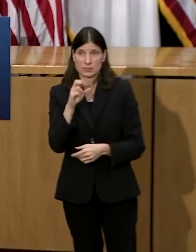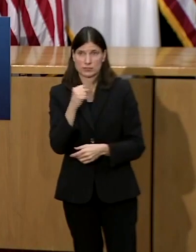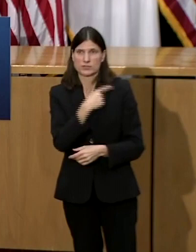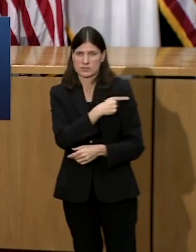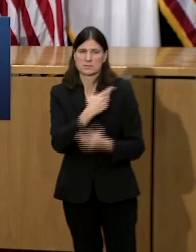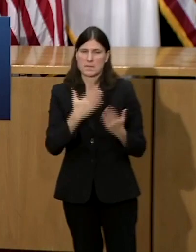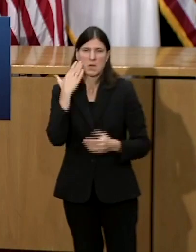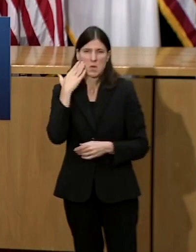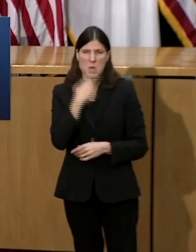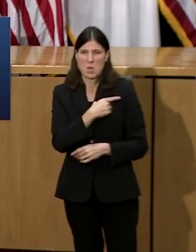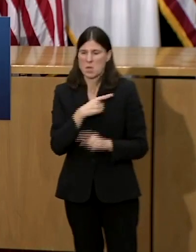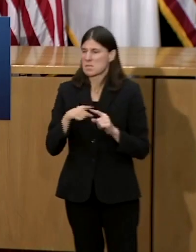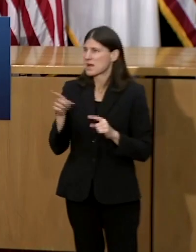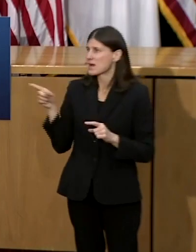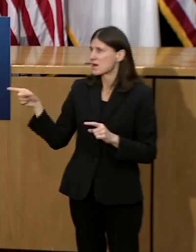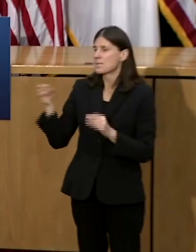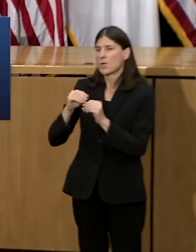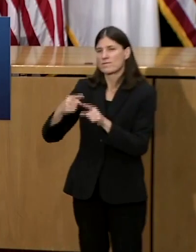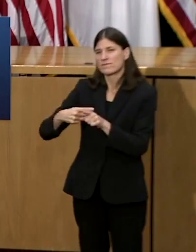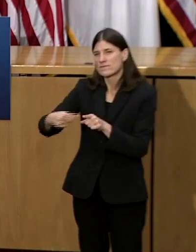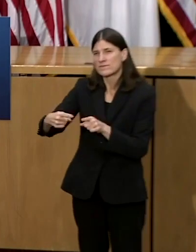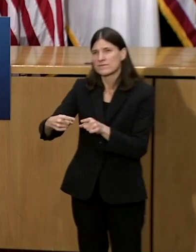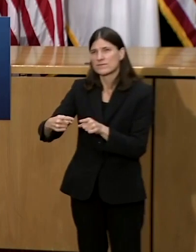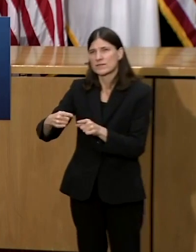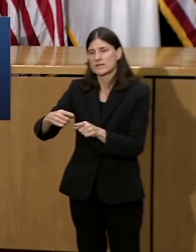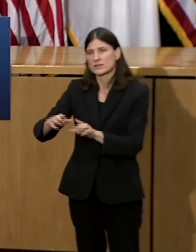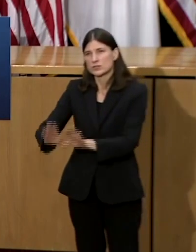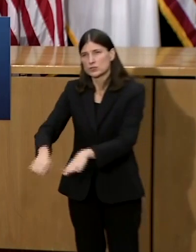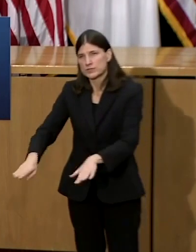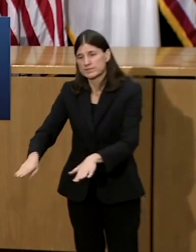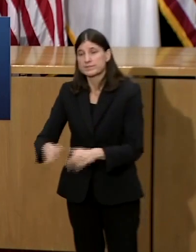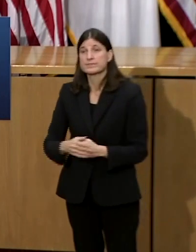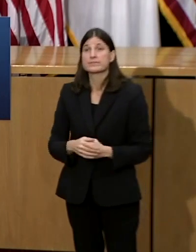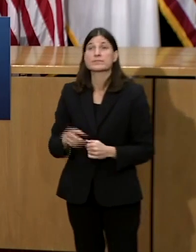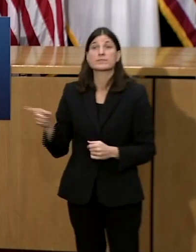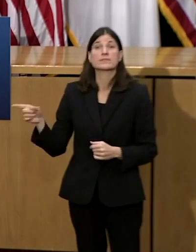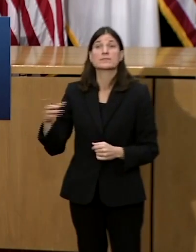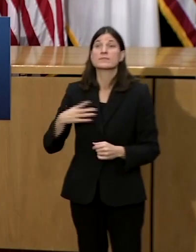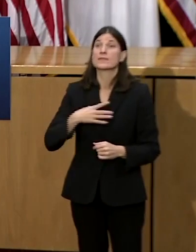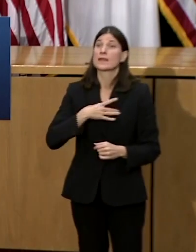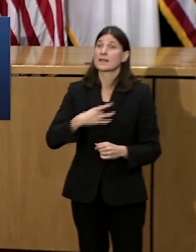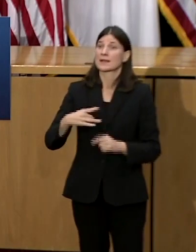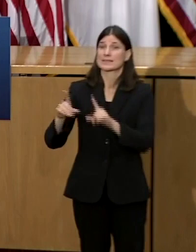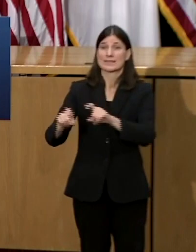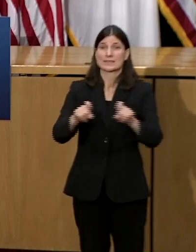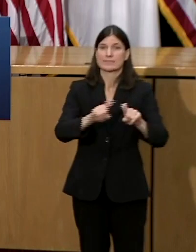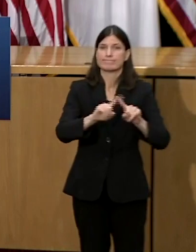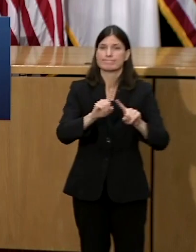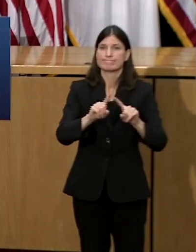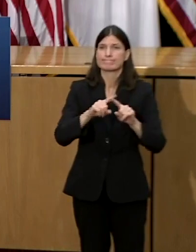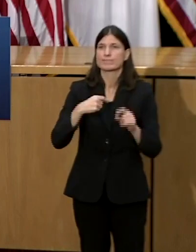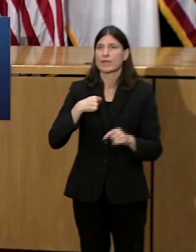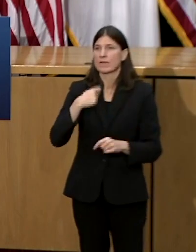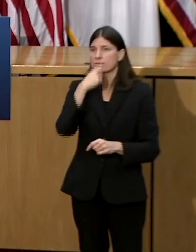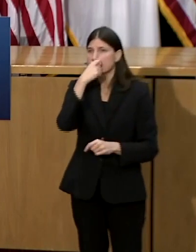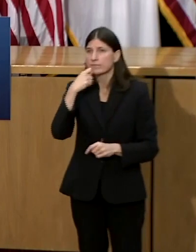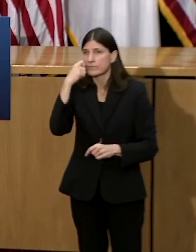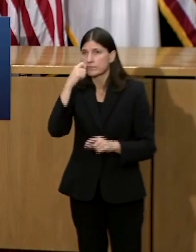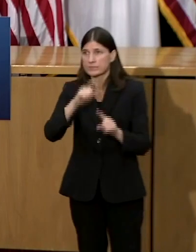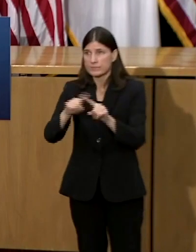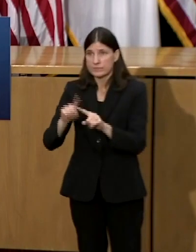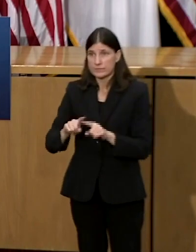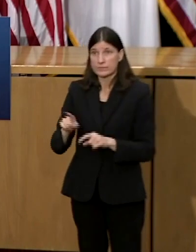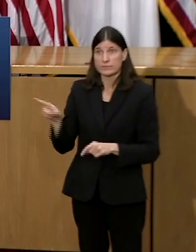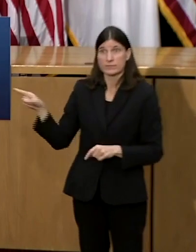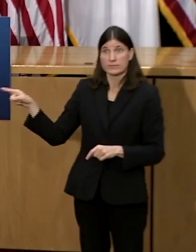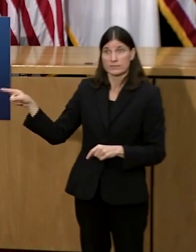love, to have different levels of testing. I myself have two children who one is just out of K through